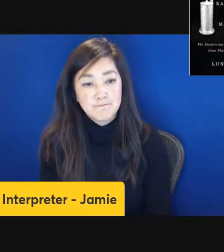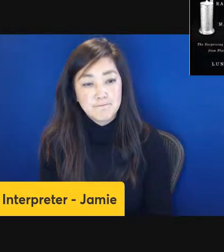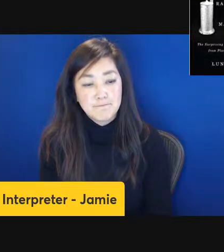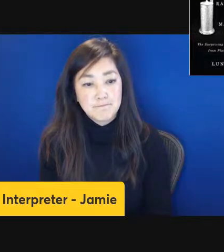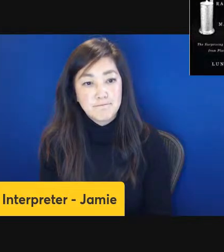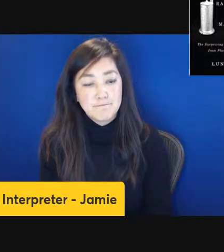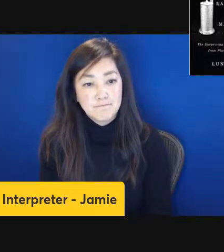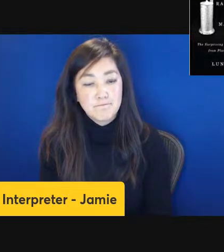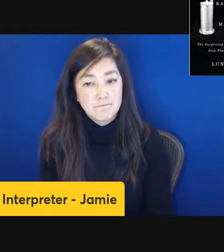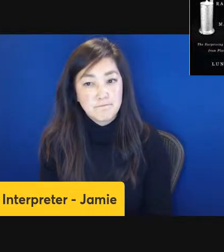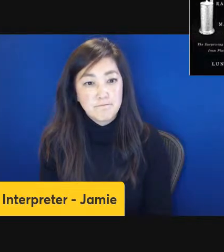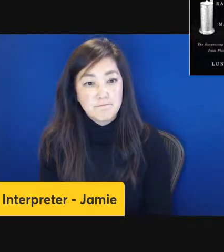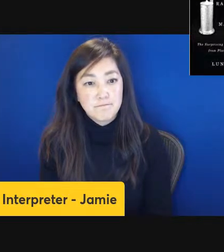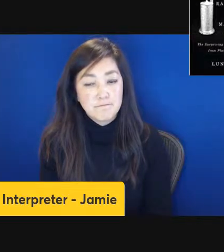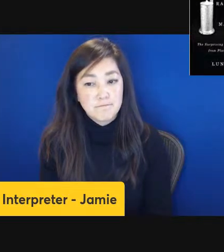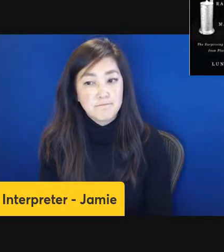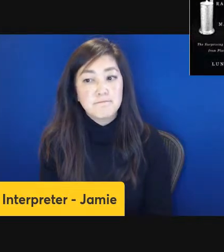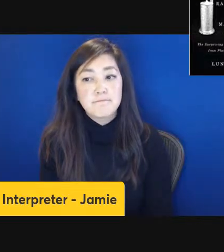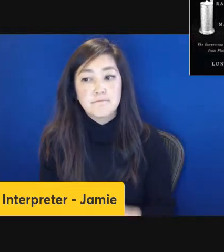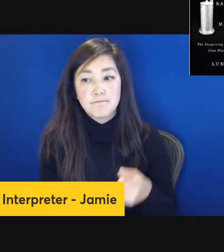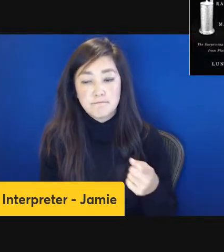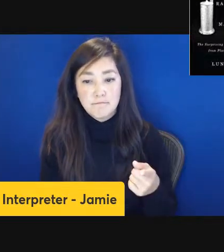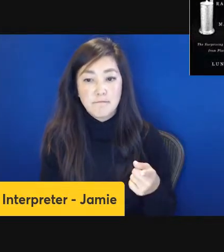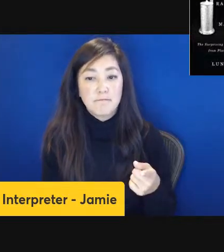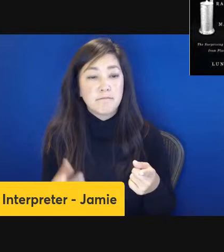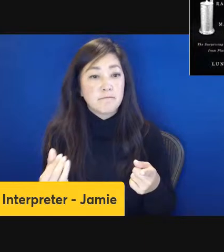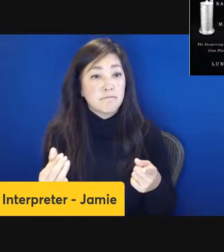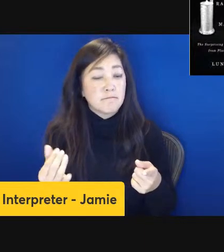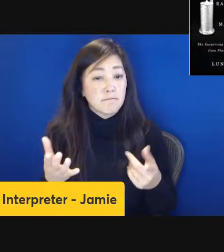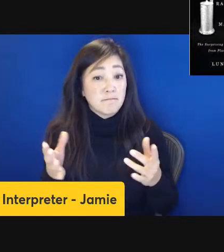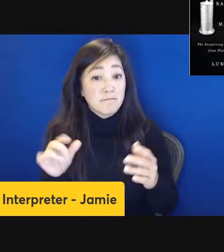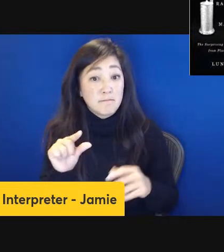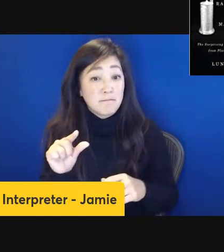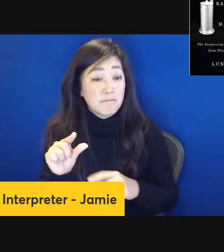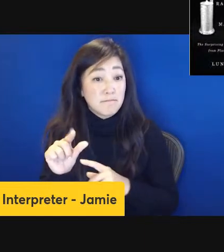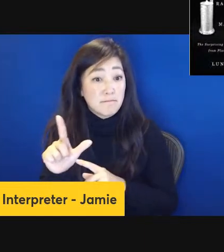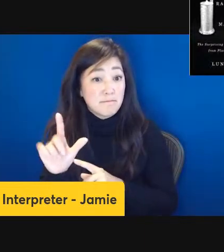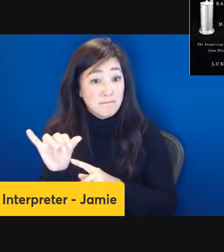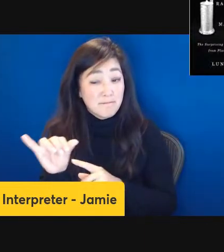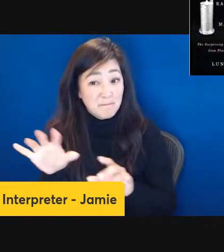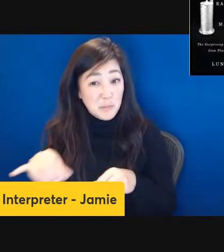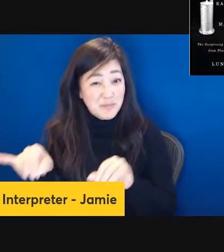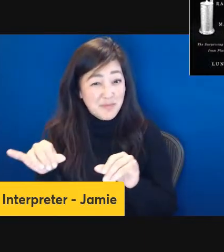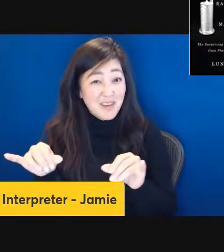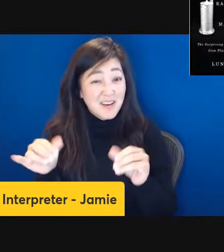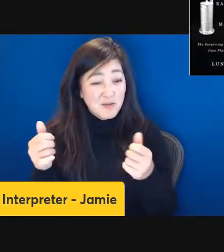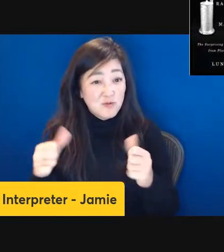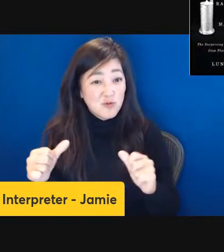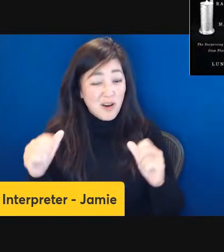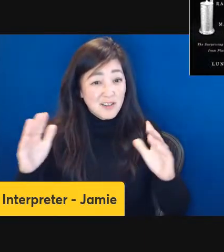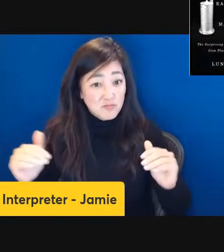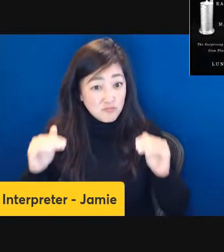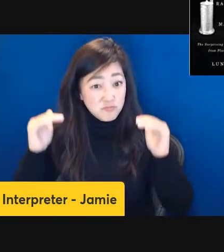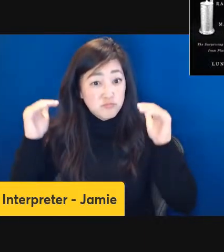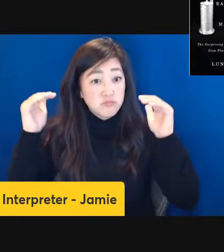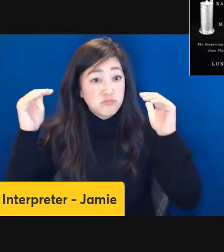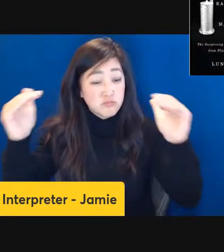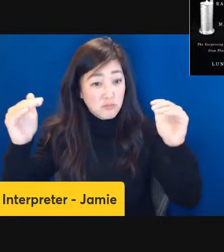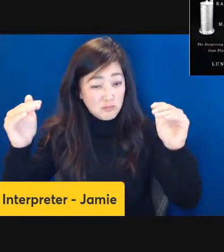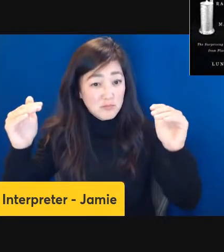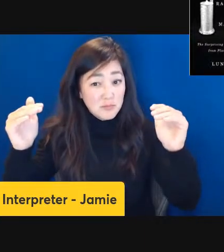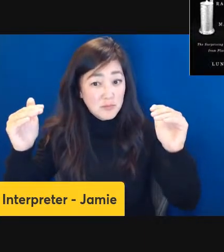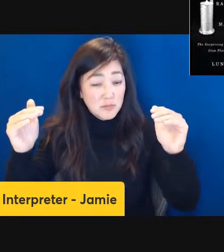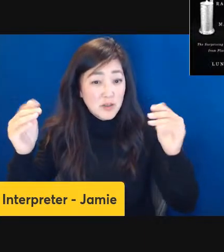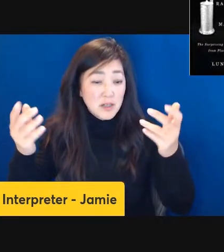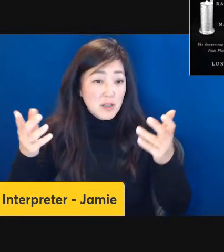promotion of the GLI standards, I want to raise, does standardization resolve the issue of race